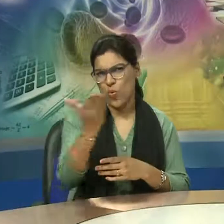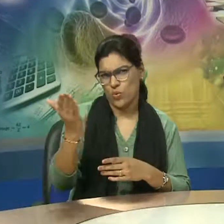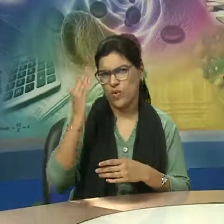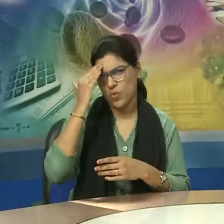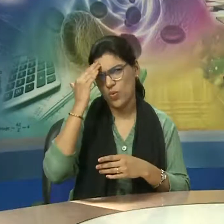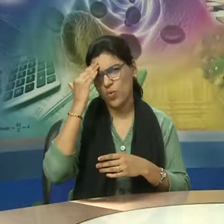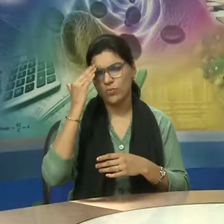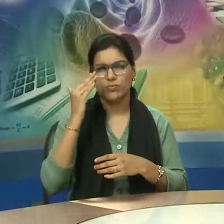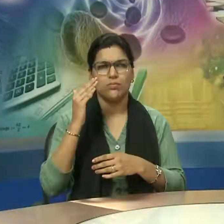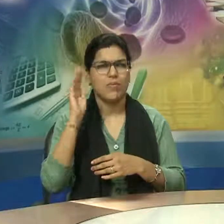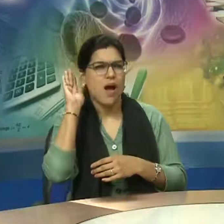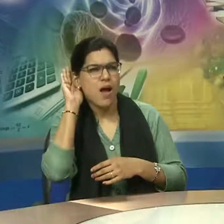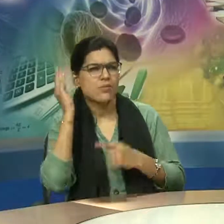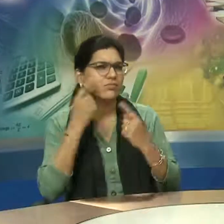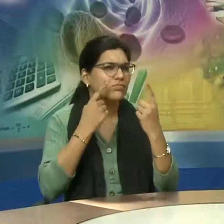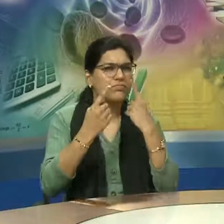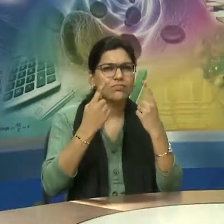main chapter.